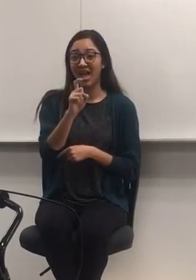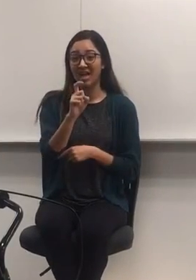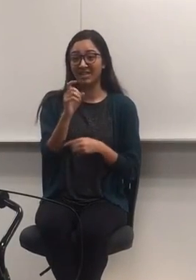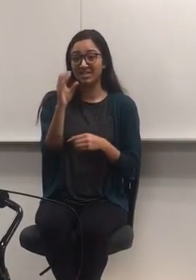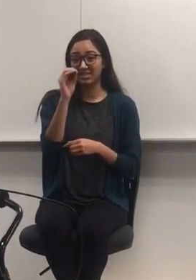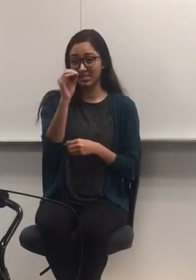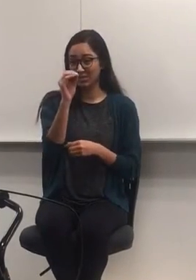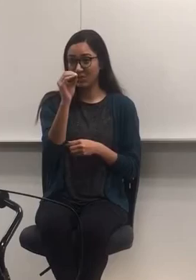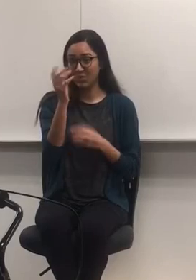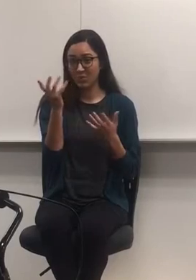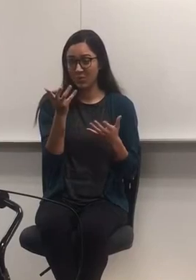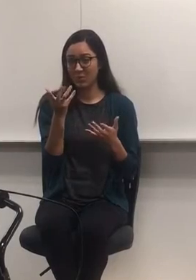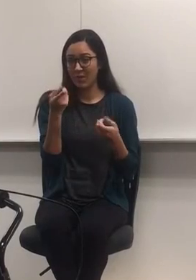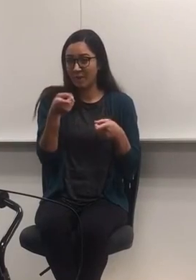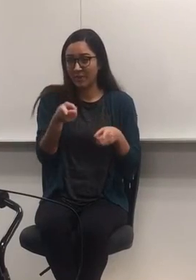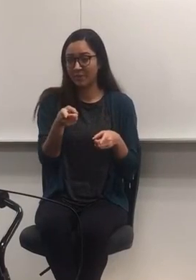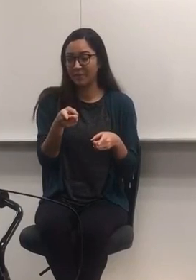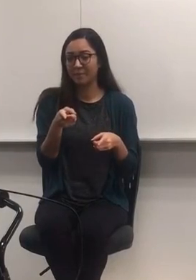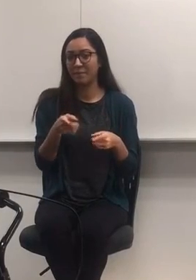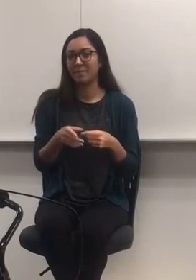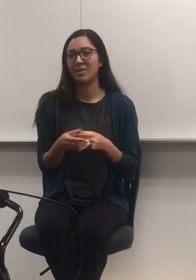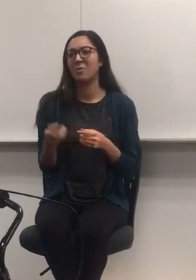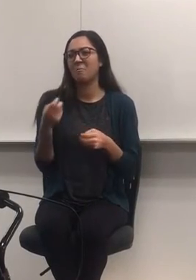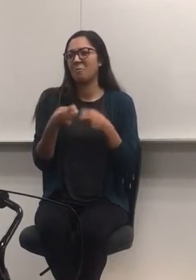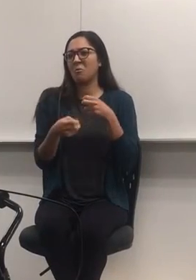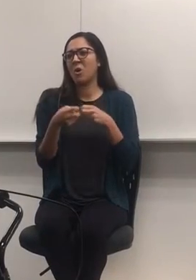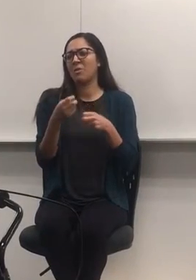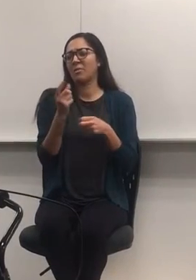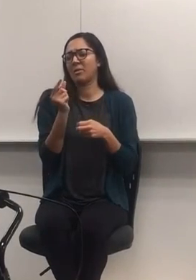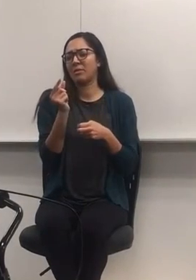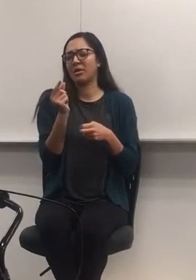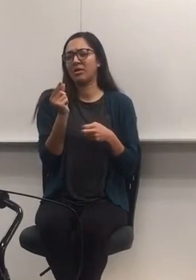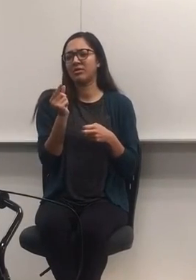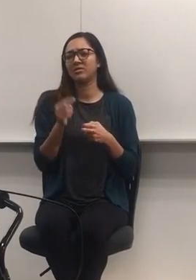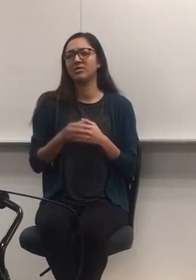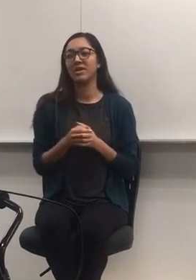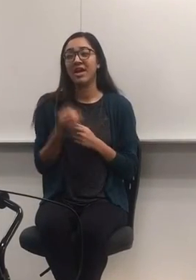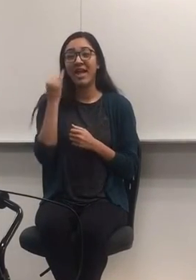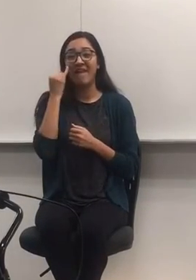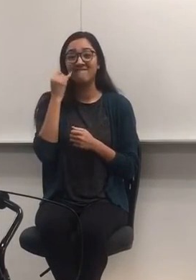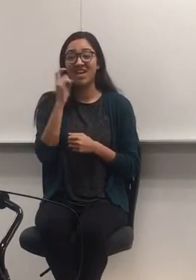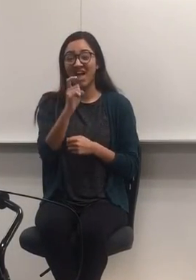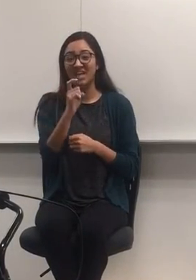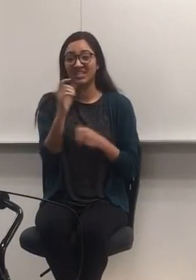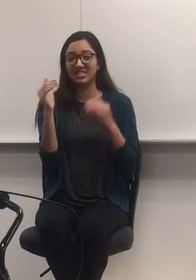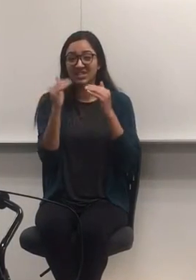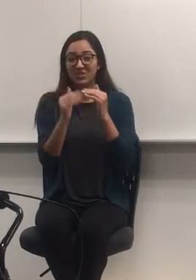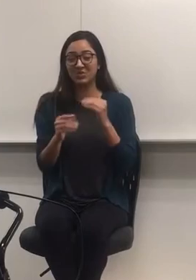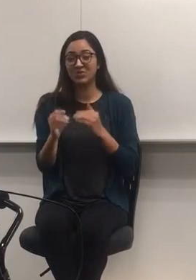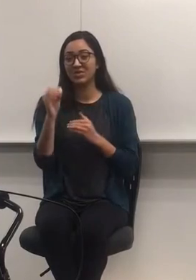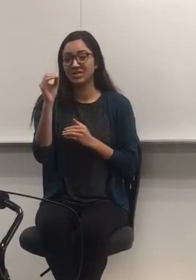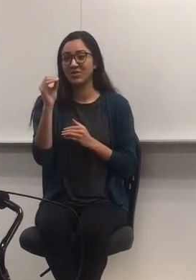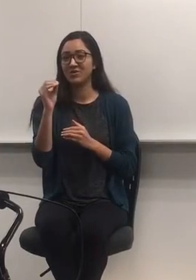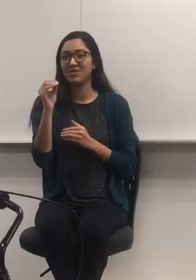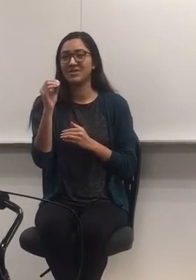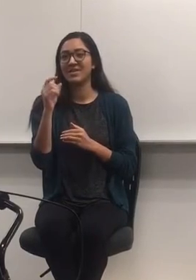little bit of a problem, everybody. If x is 0, I have 0 minus 1, which is what number? That